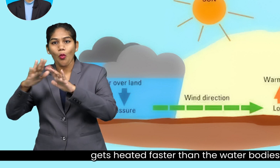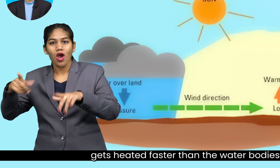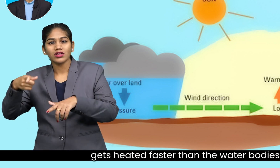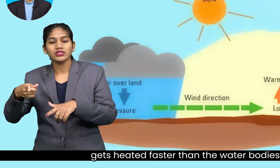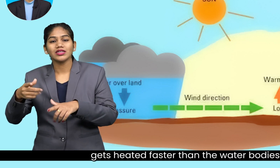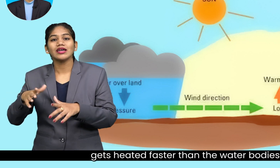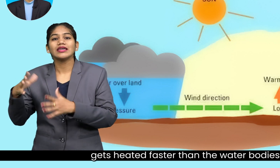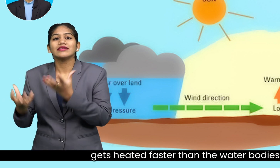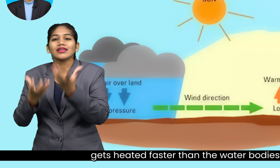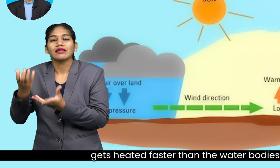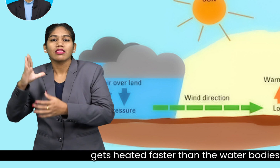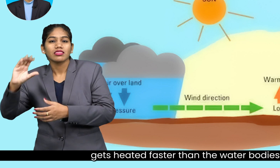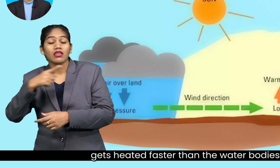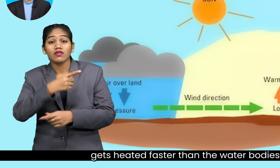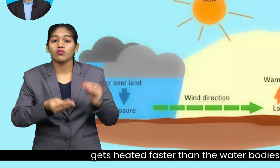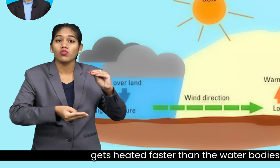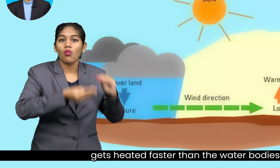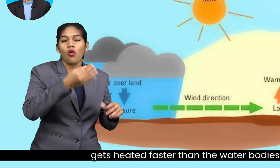bodies.